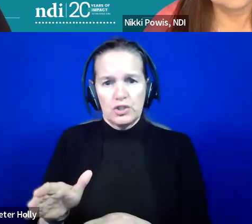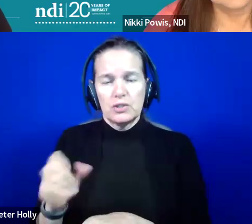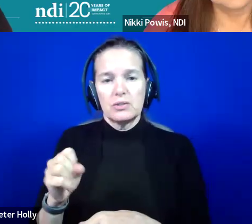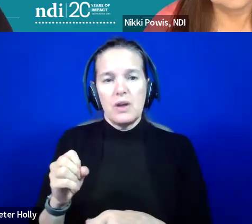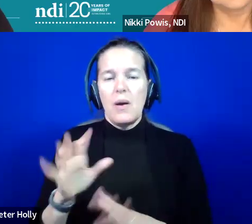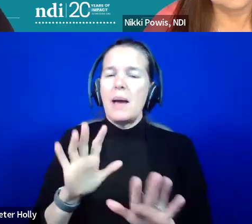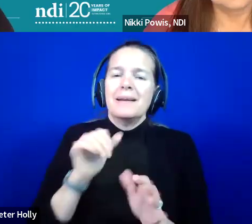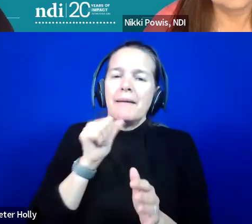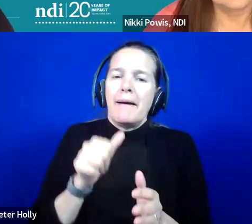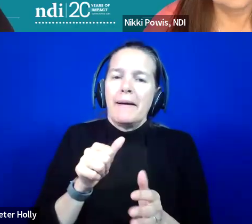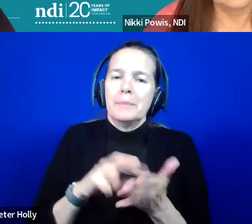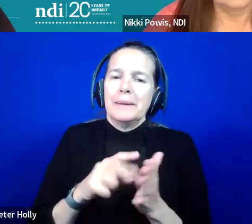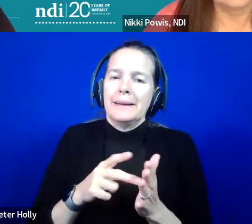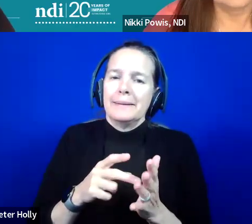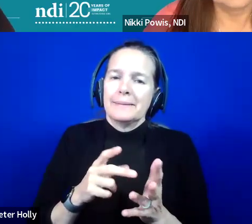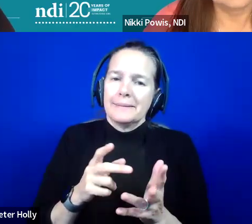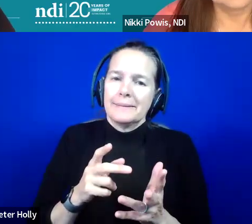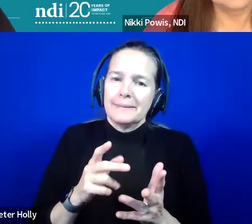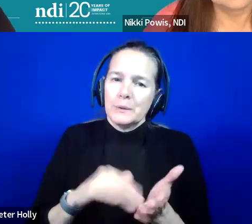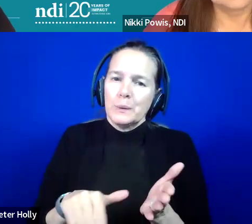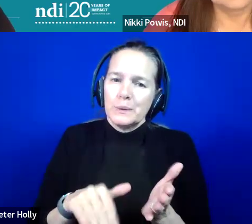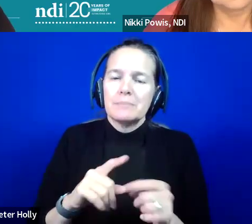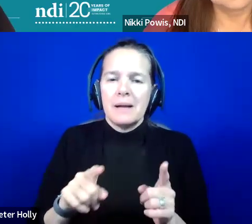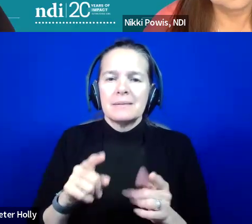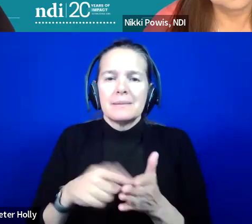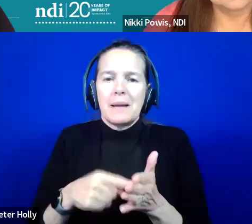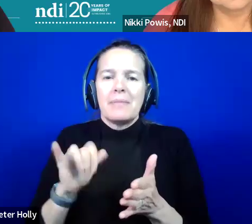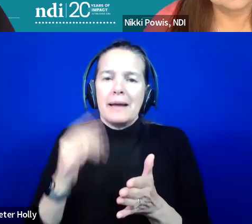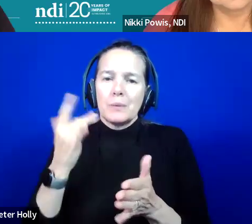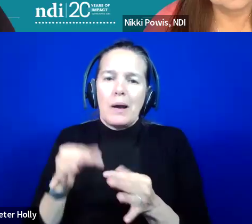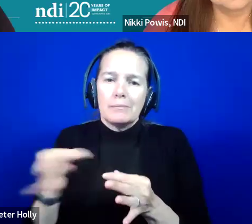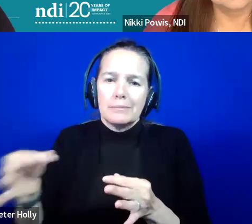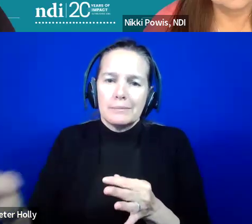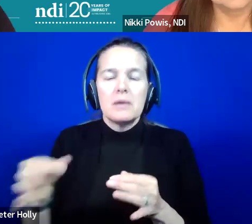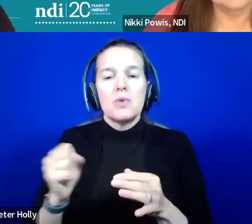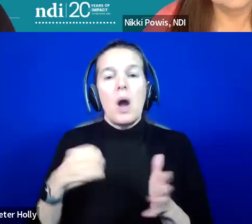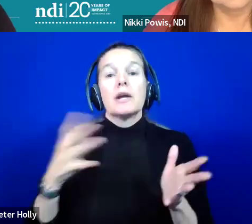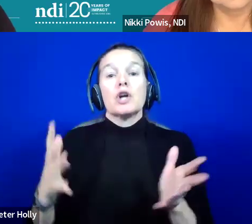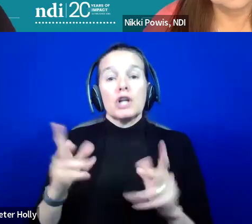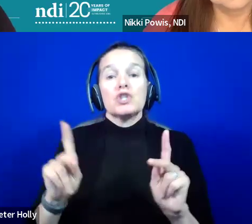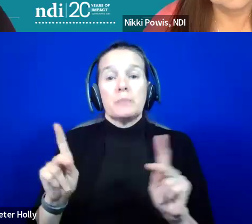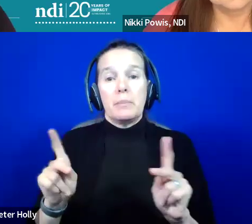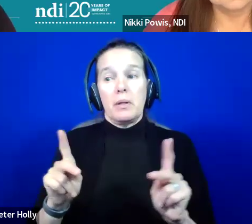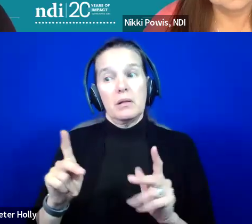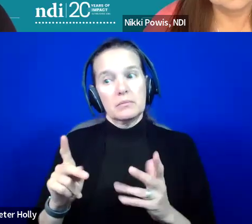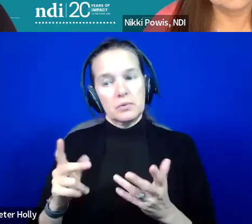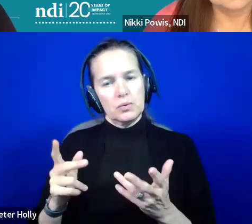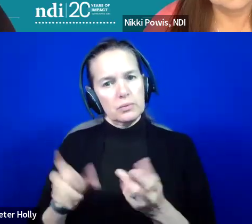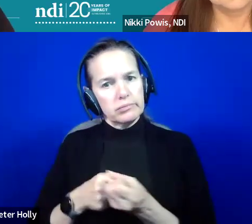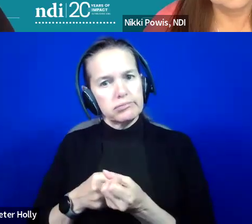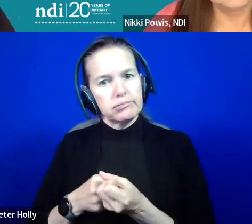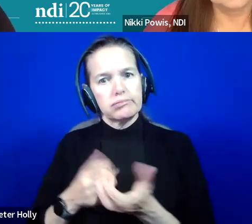but sometimes that delays things a little bit more. So I would just say I will always encourage people in the communication space to be as proactive as possible.